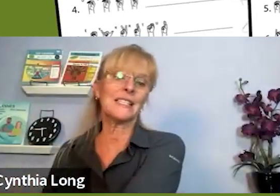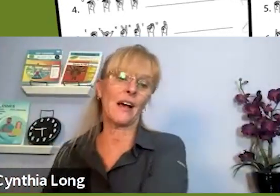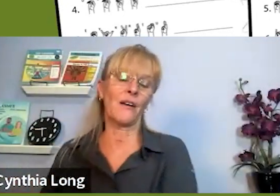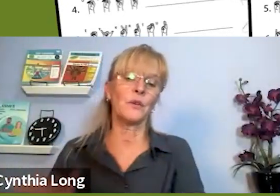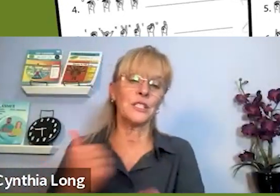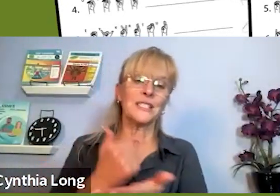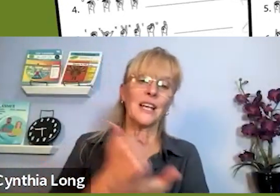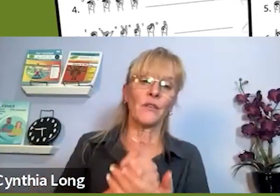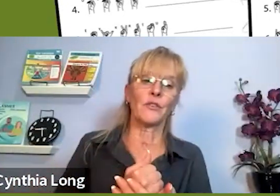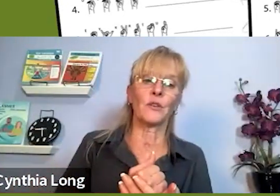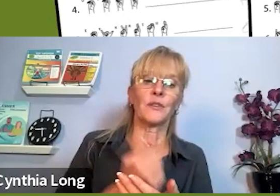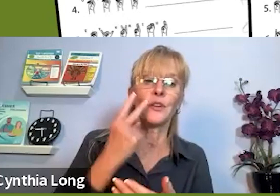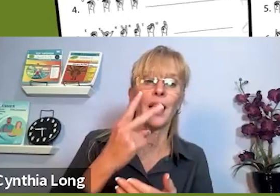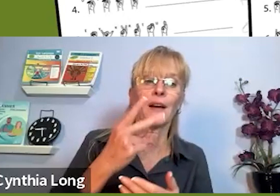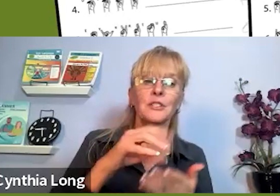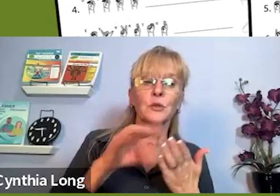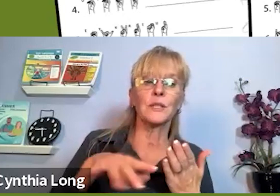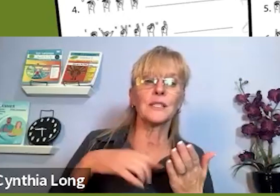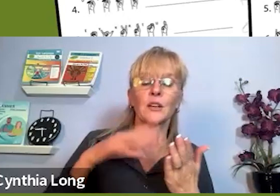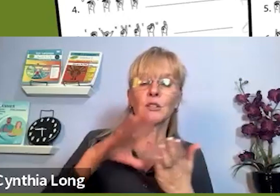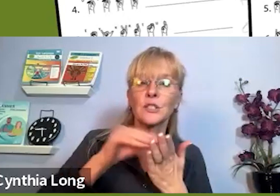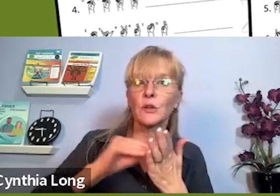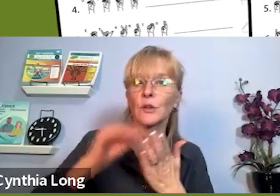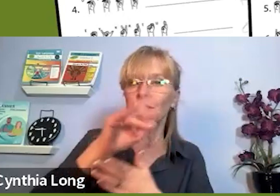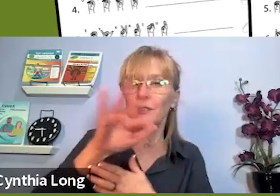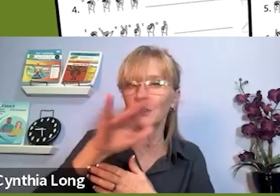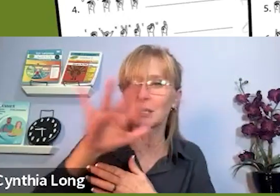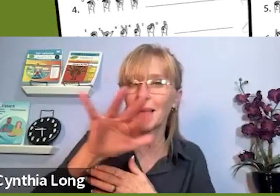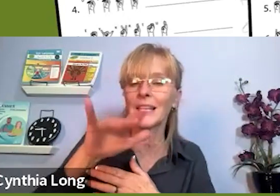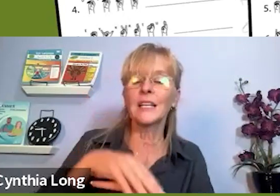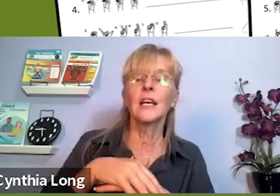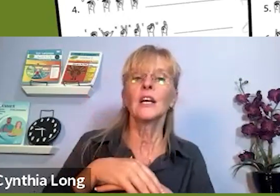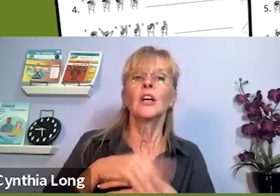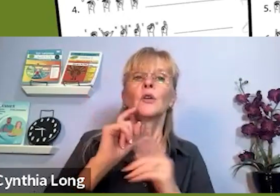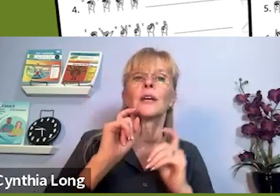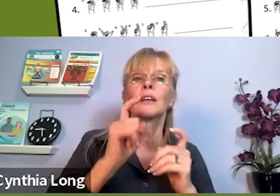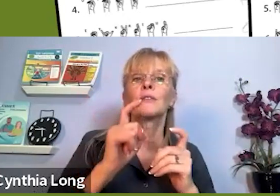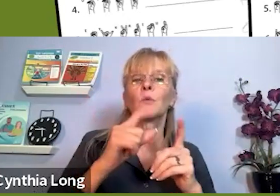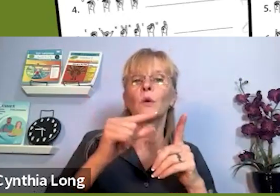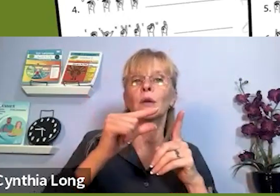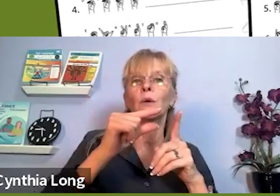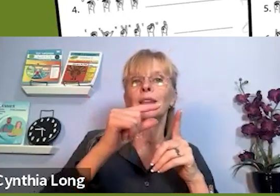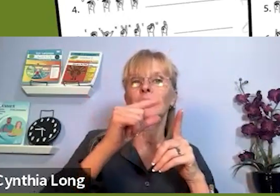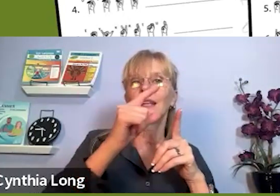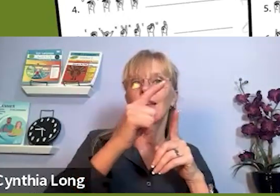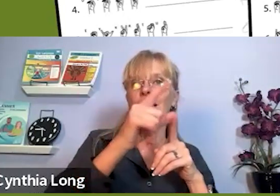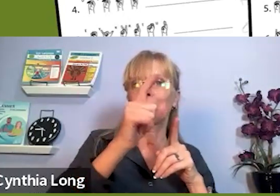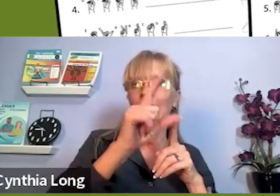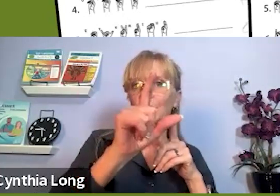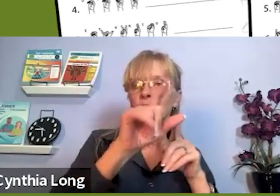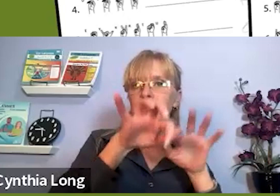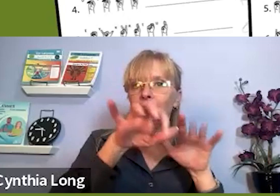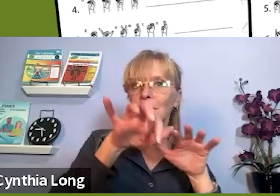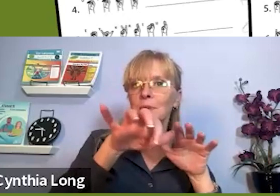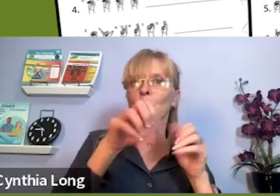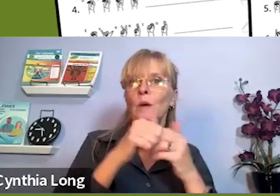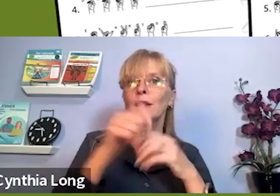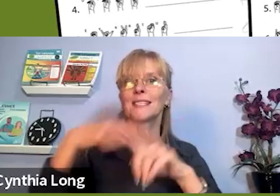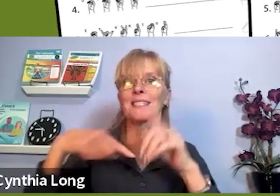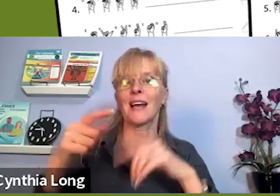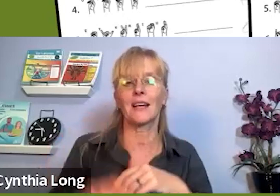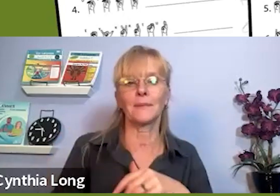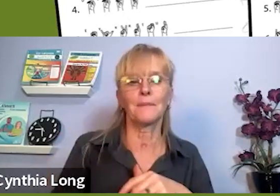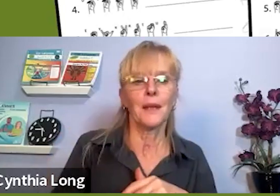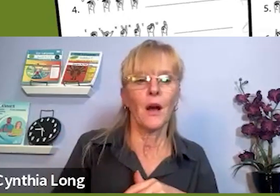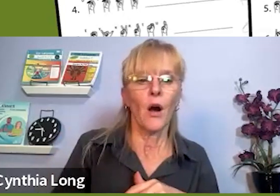which is helpful. If you have students that are still learning finger spelling, you can give them the one with the letters typed